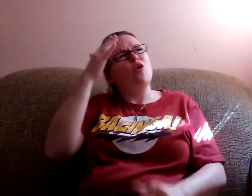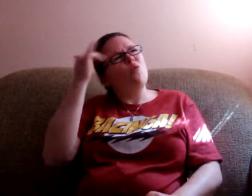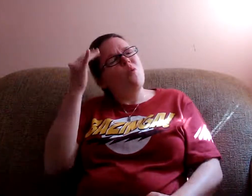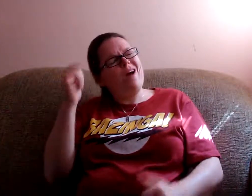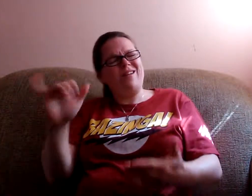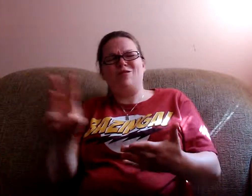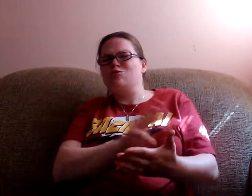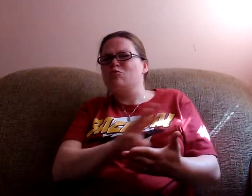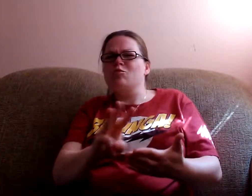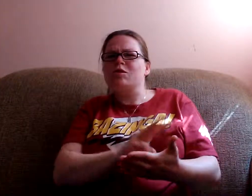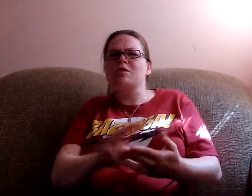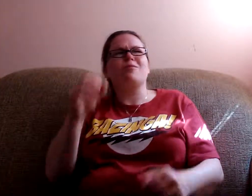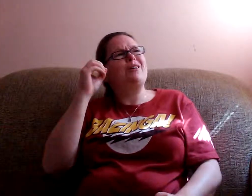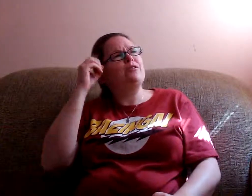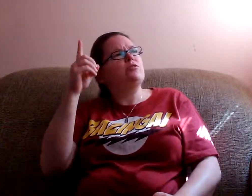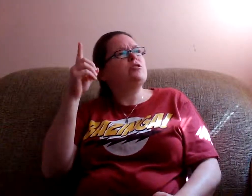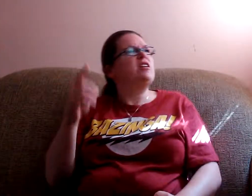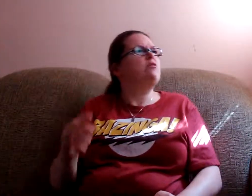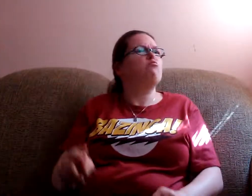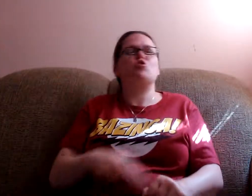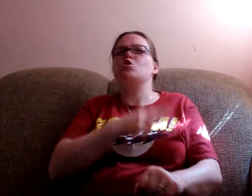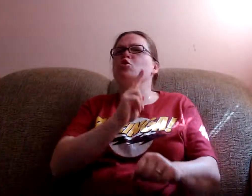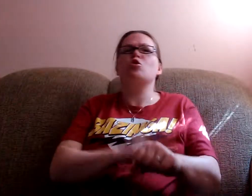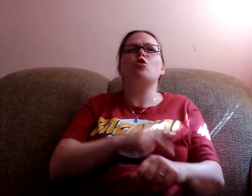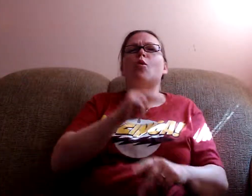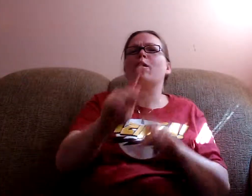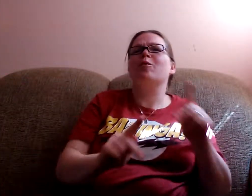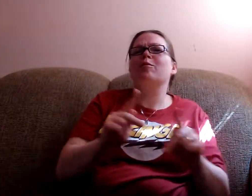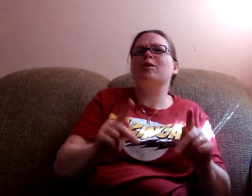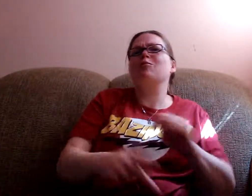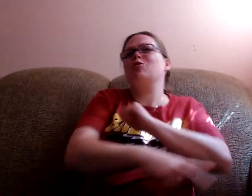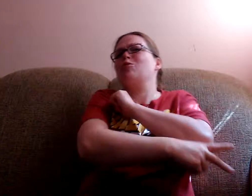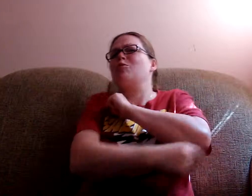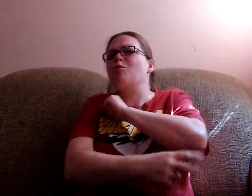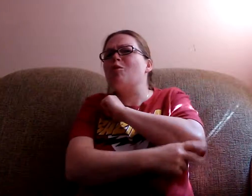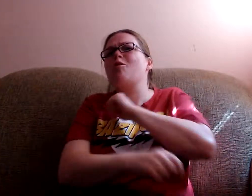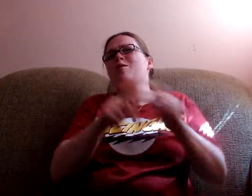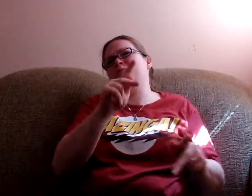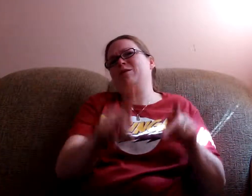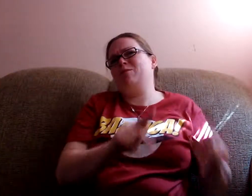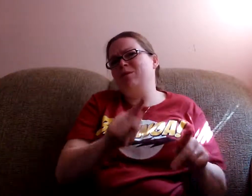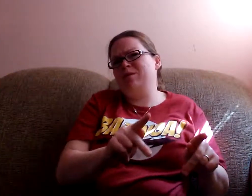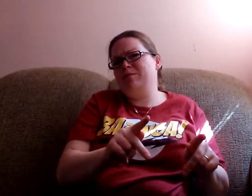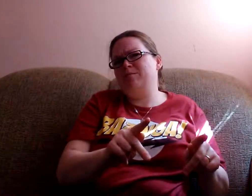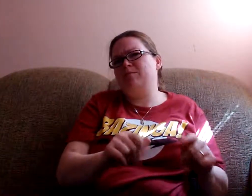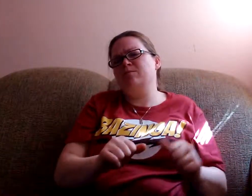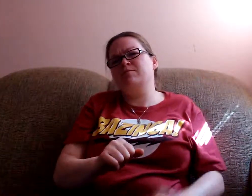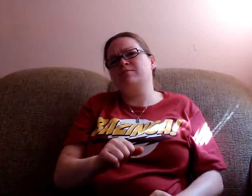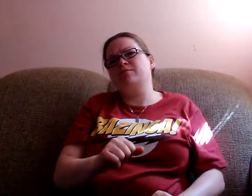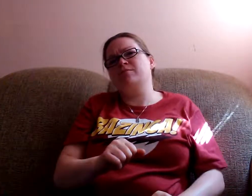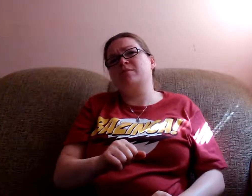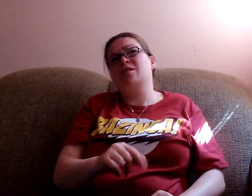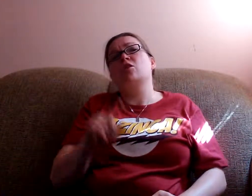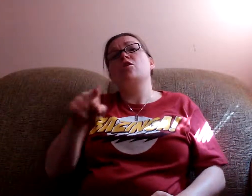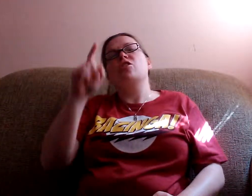like Macbeth, until you know about Stratford and what it was like to live there in the years circa